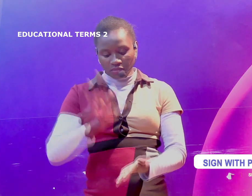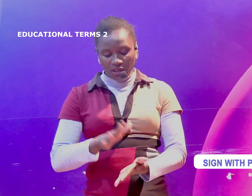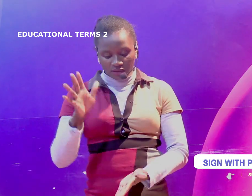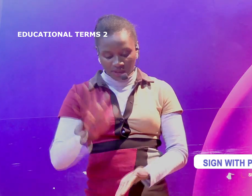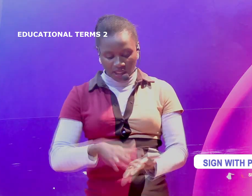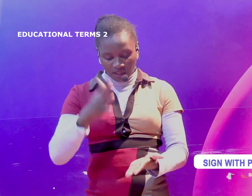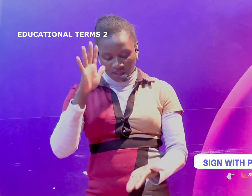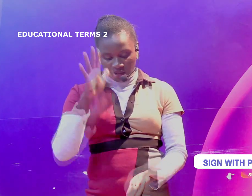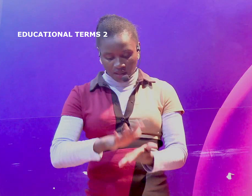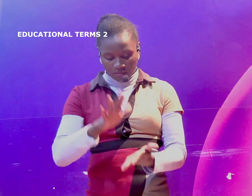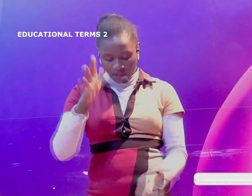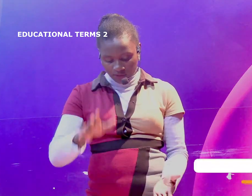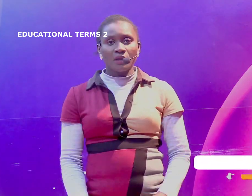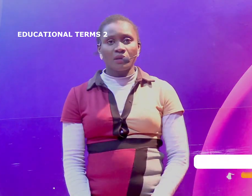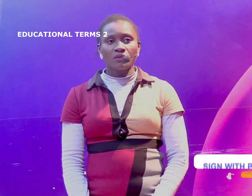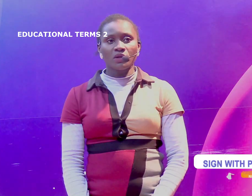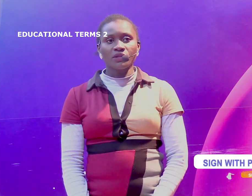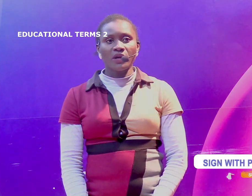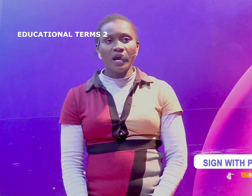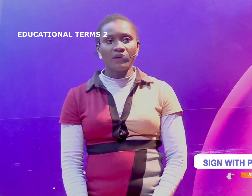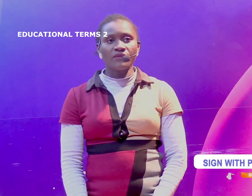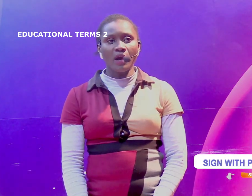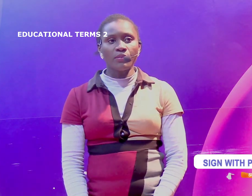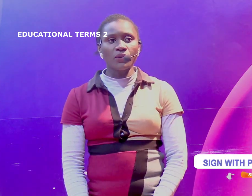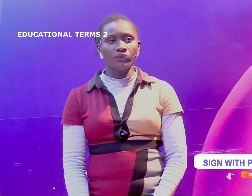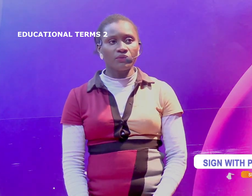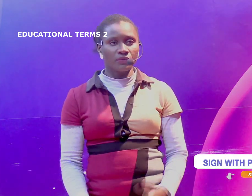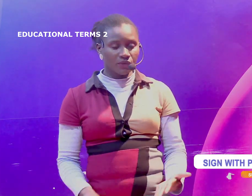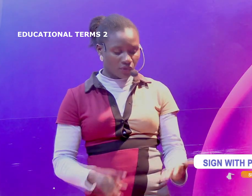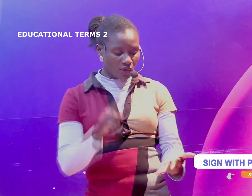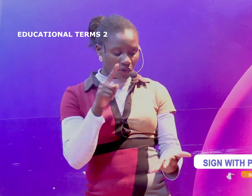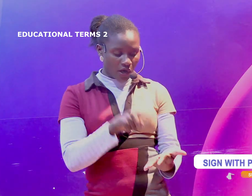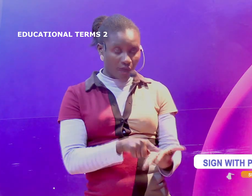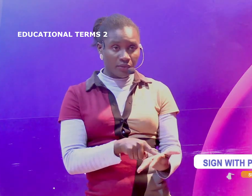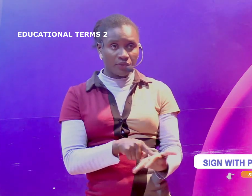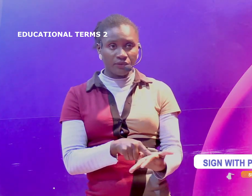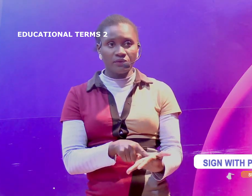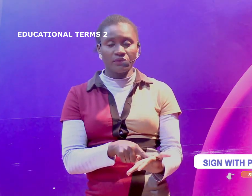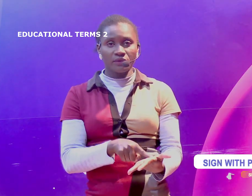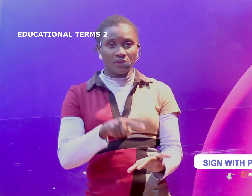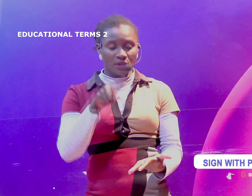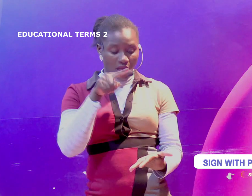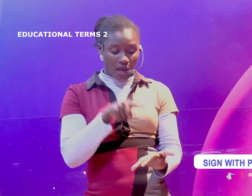applause, like this, applause. We also have approve. So approve,